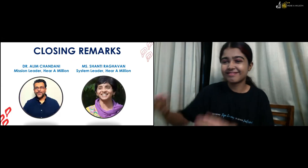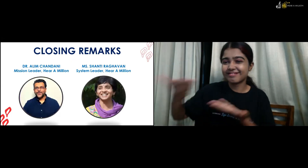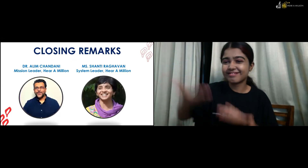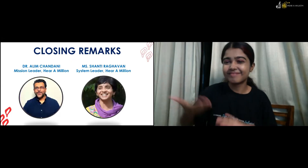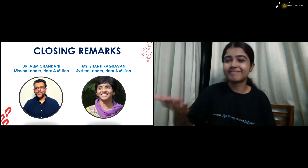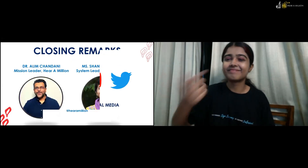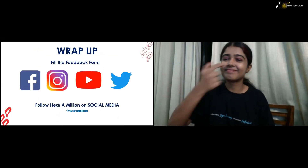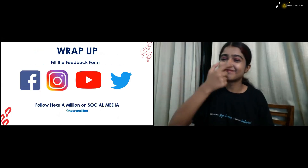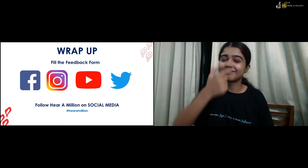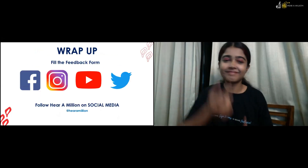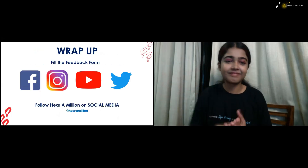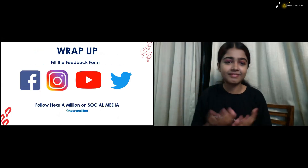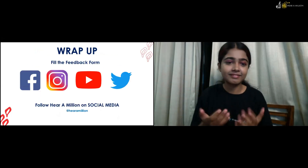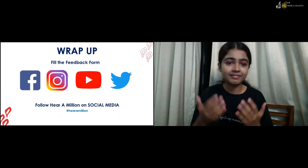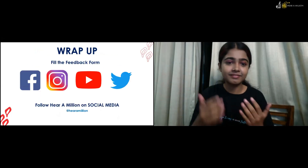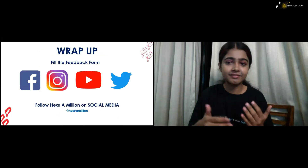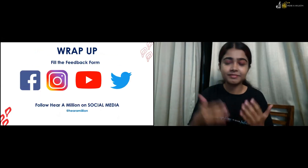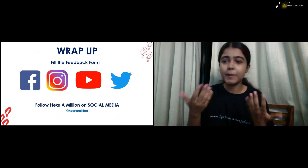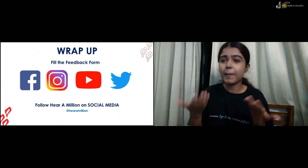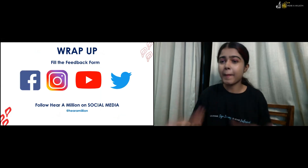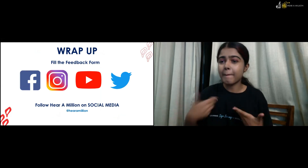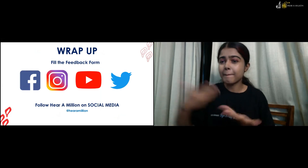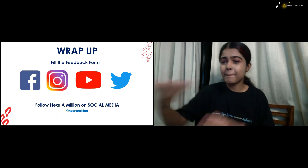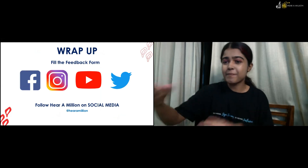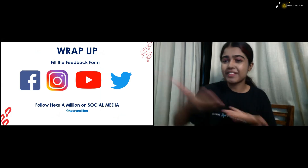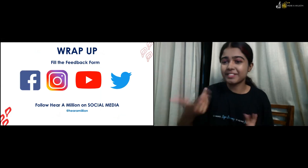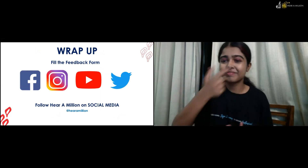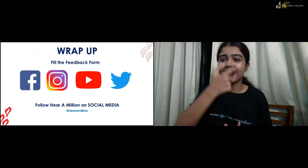Okay. So we're here and I'd like to